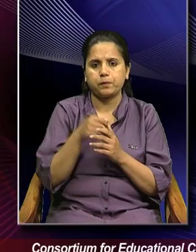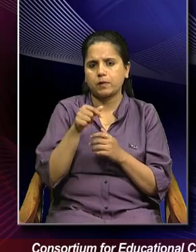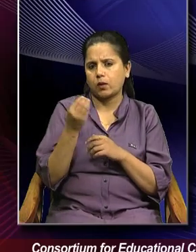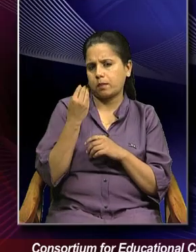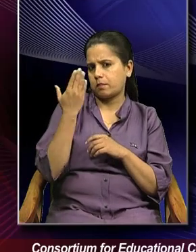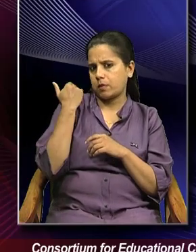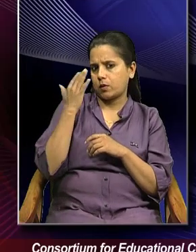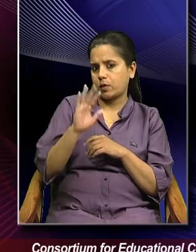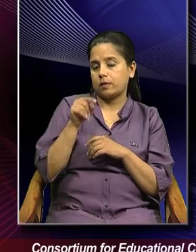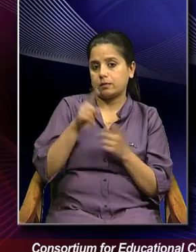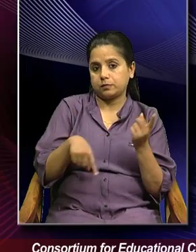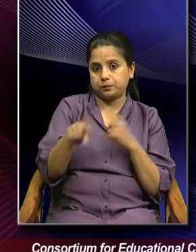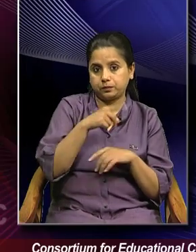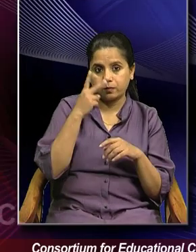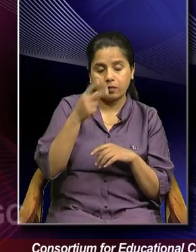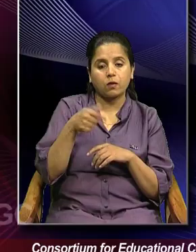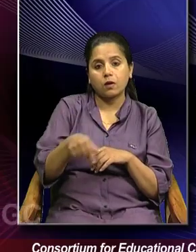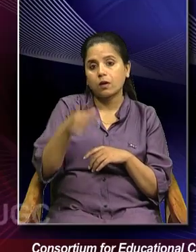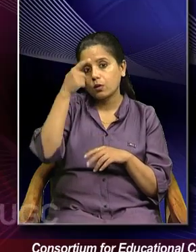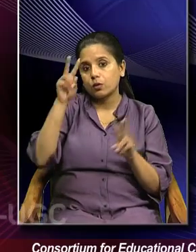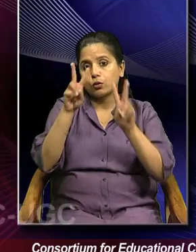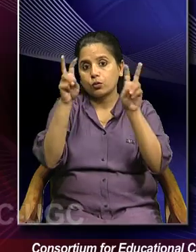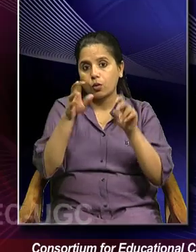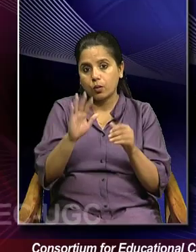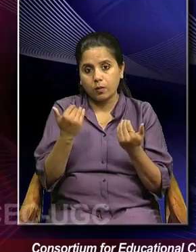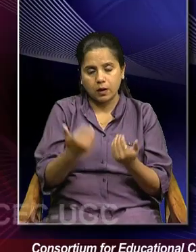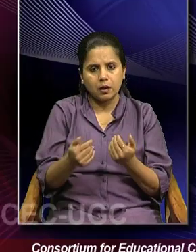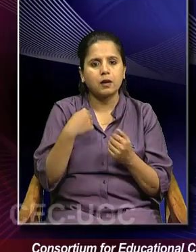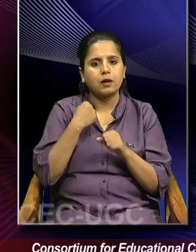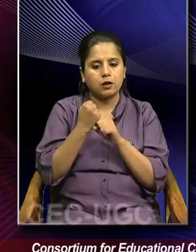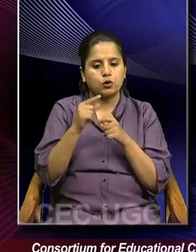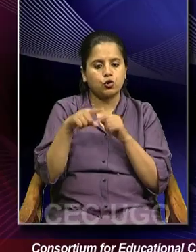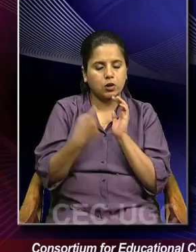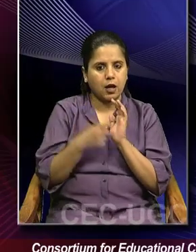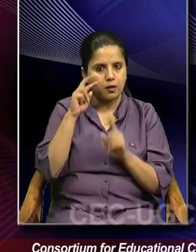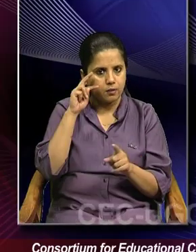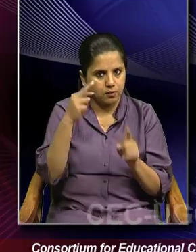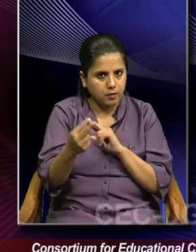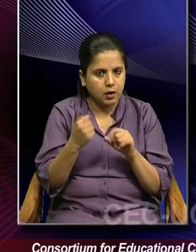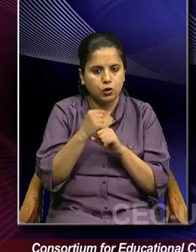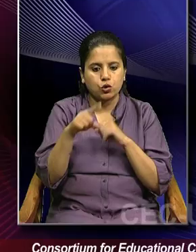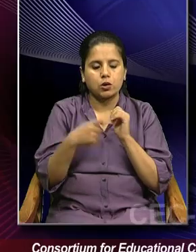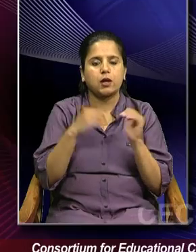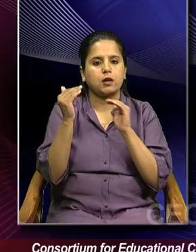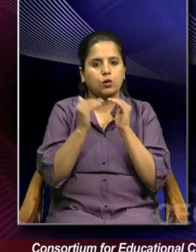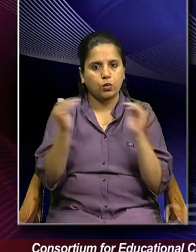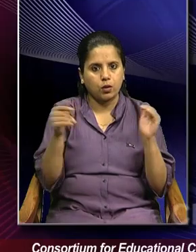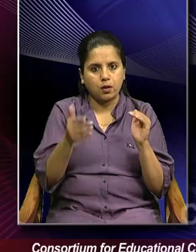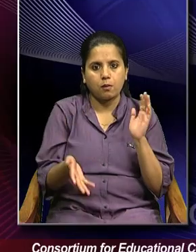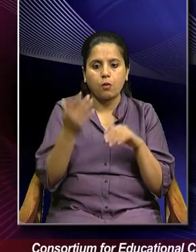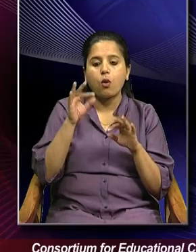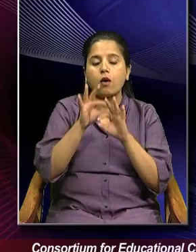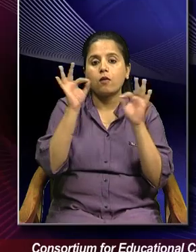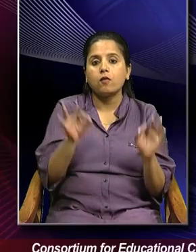recently, when we look at the issue of gender perspectives, gender equality, looking at the big framework